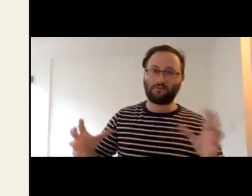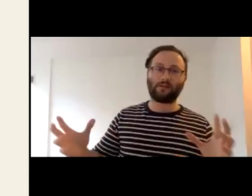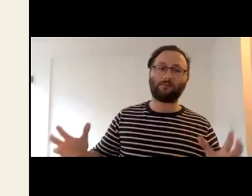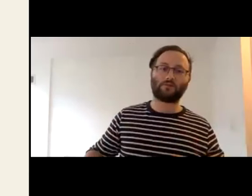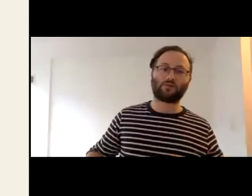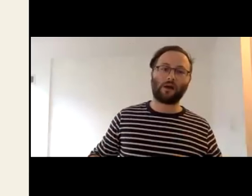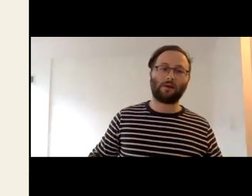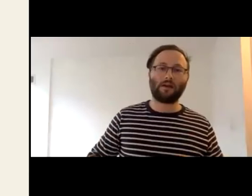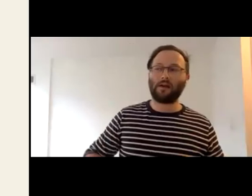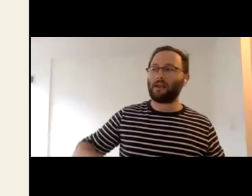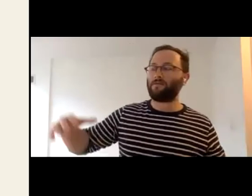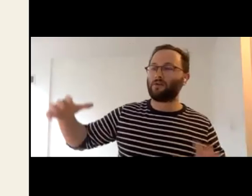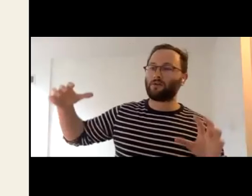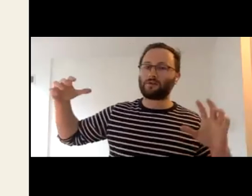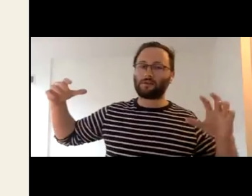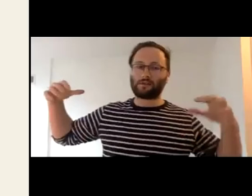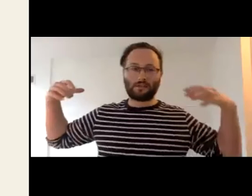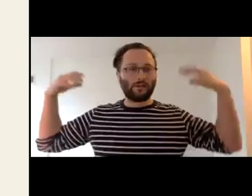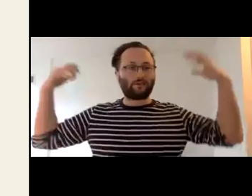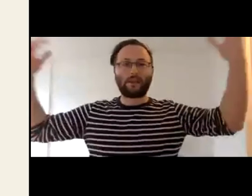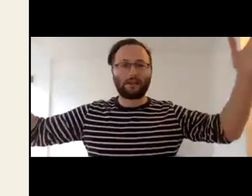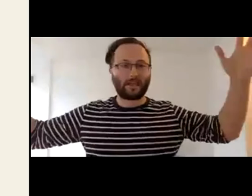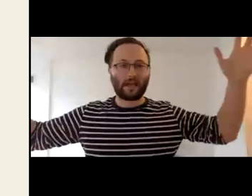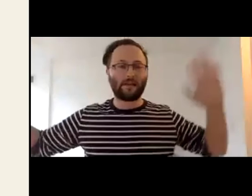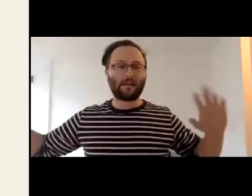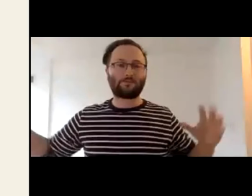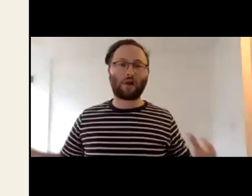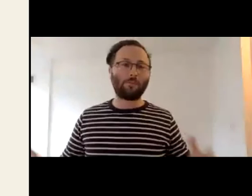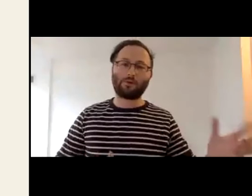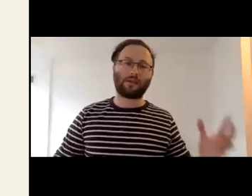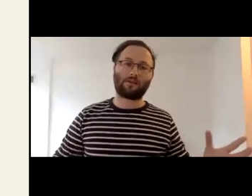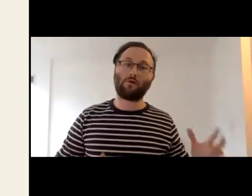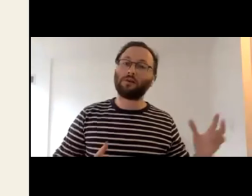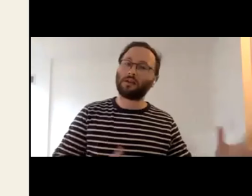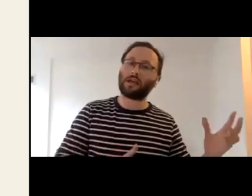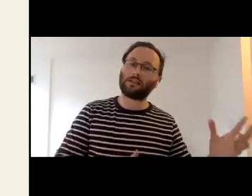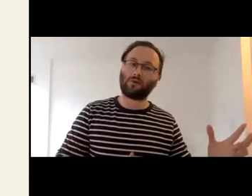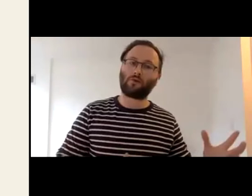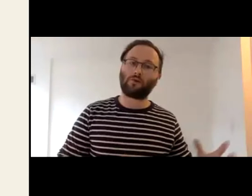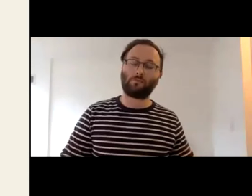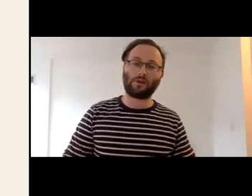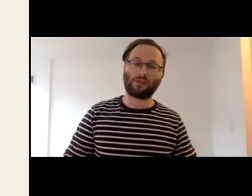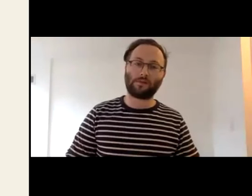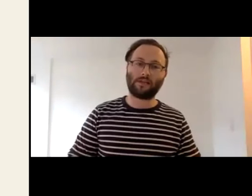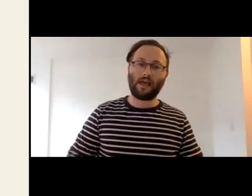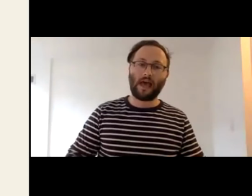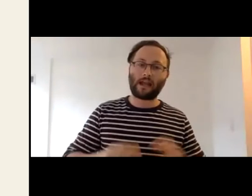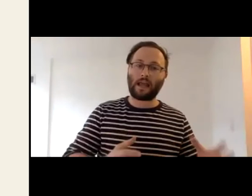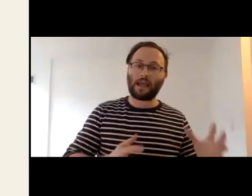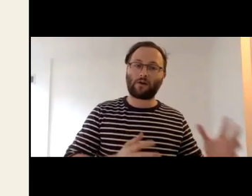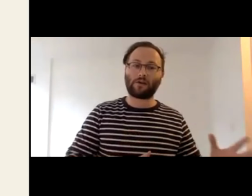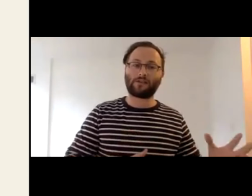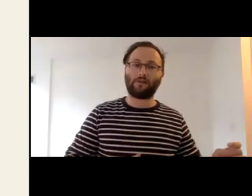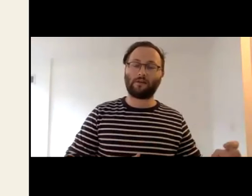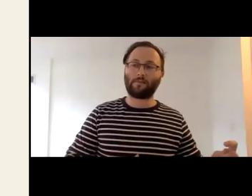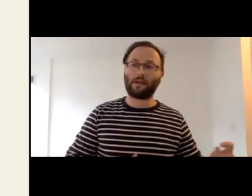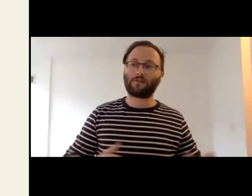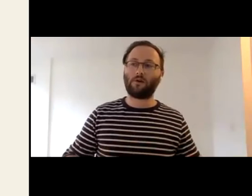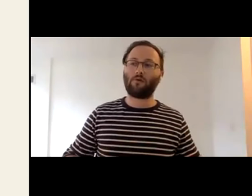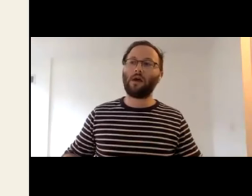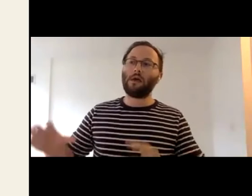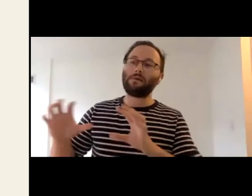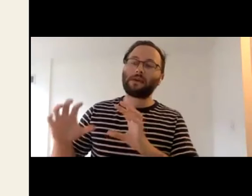subjective thing that I'm describing, if you're delivering at a 10, it's probably only going to get to your participants at an 8 or a 7.